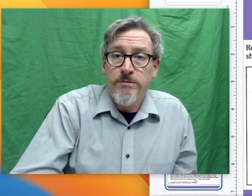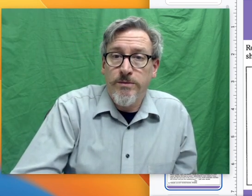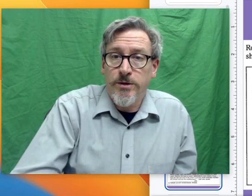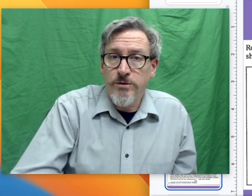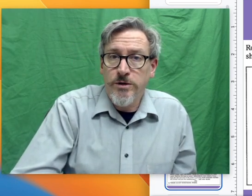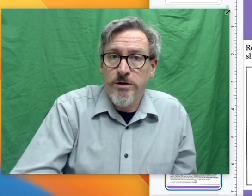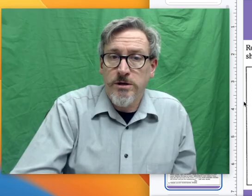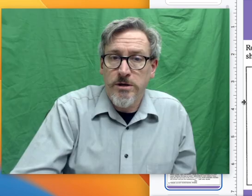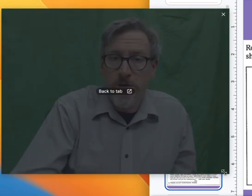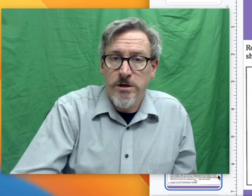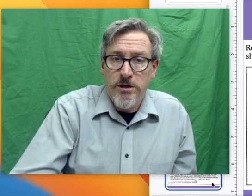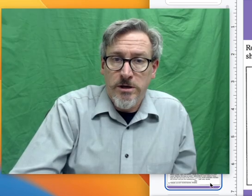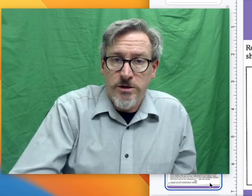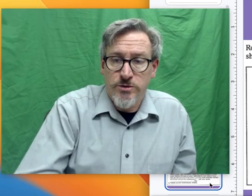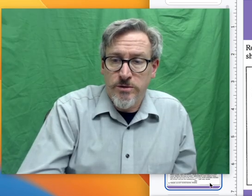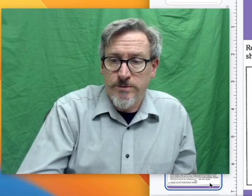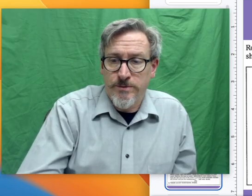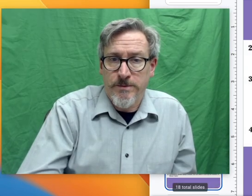Boo.